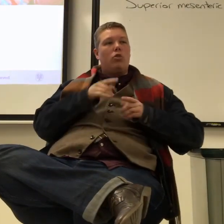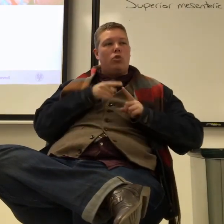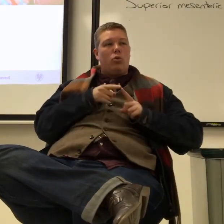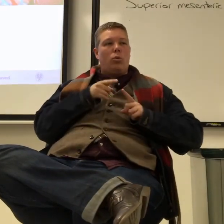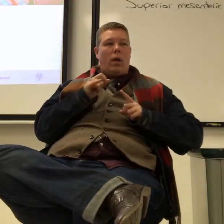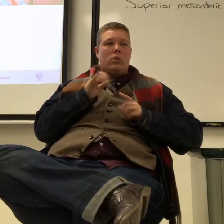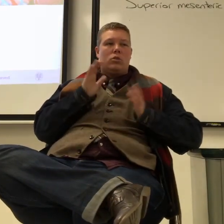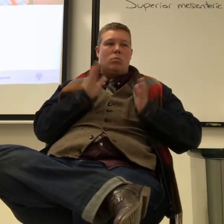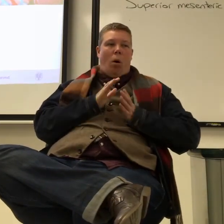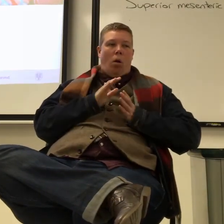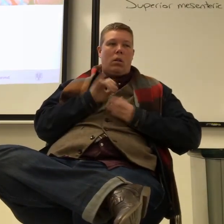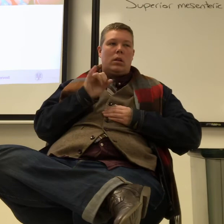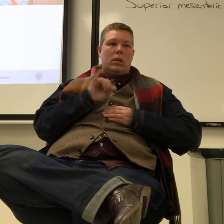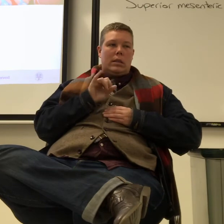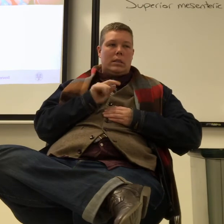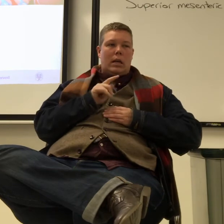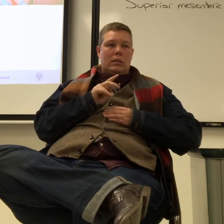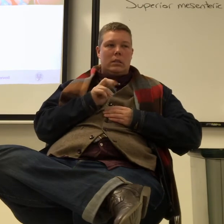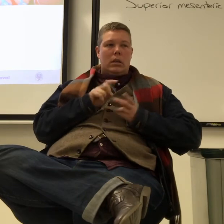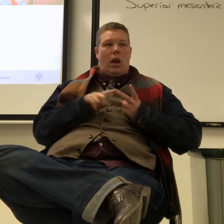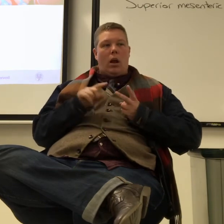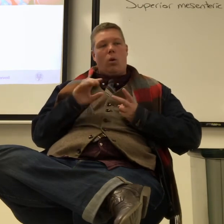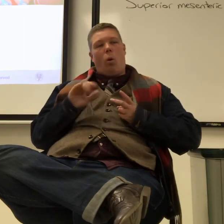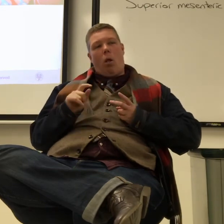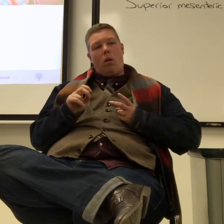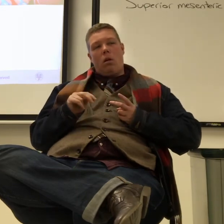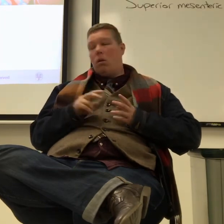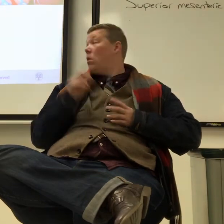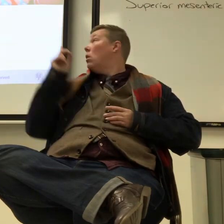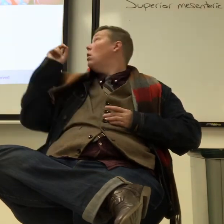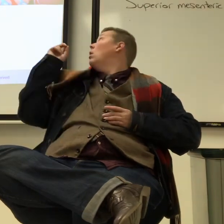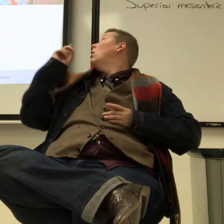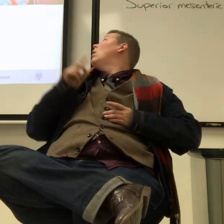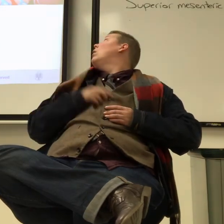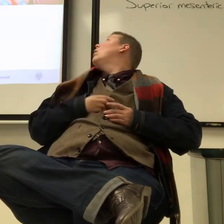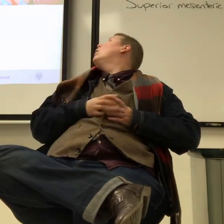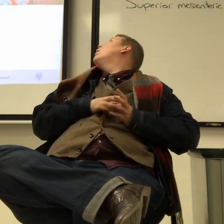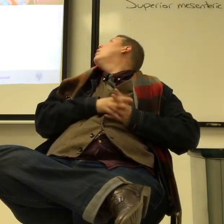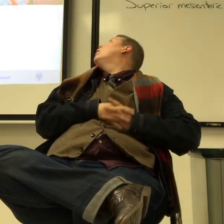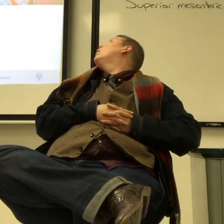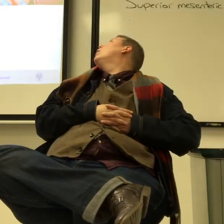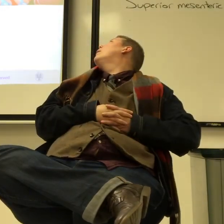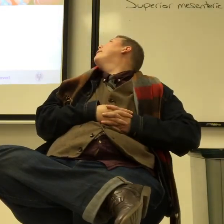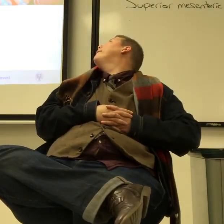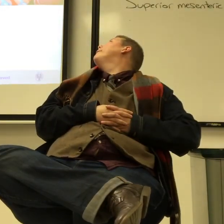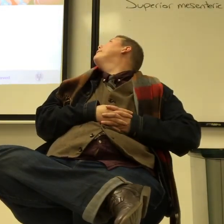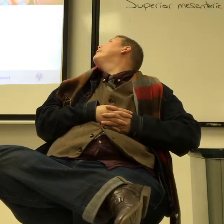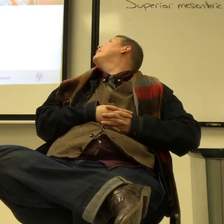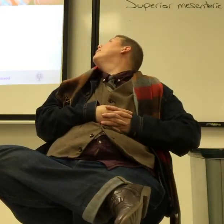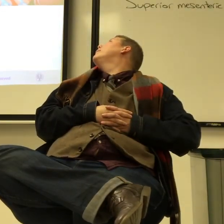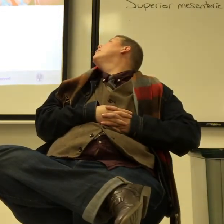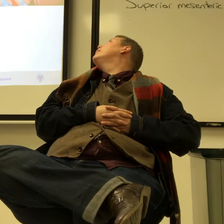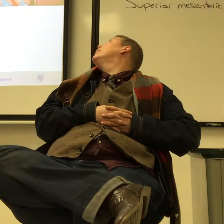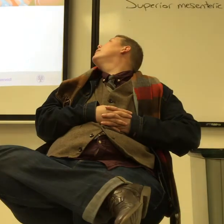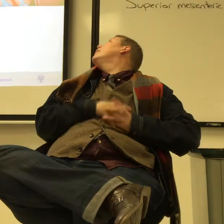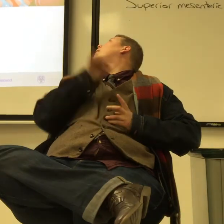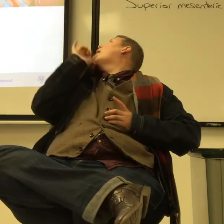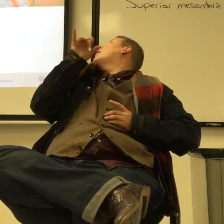colon there. And this model on the right shows it. There's the superior mesenteric artery right